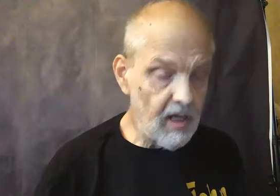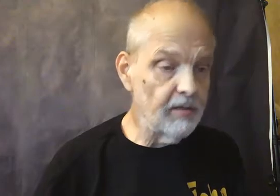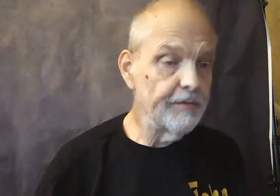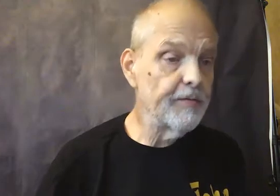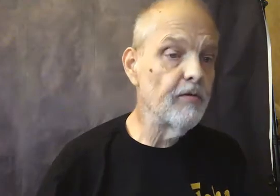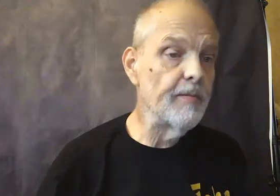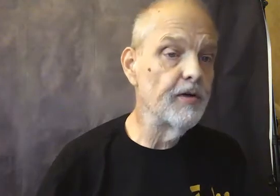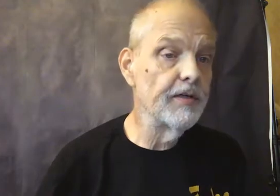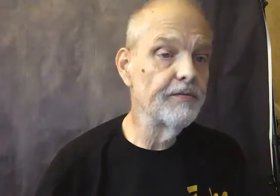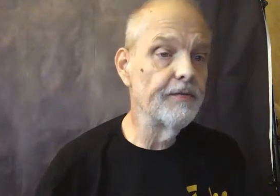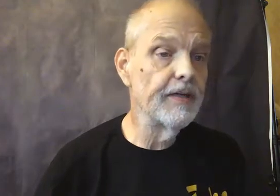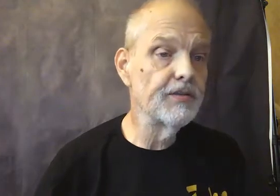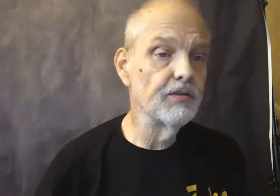And the fifth parameter is facial